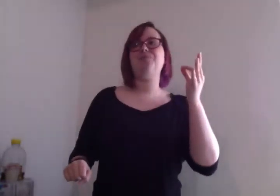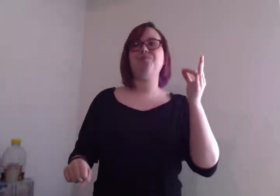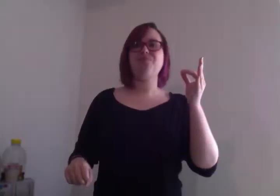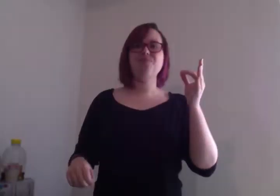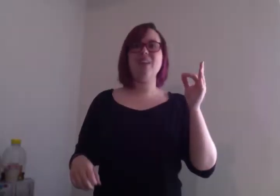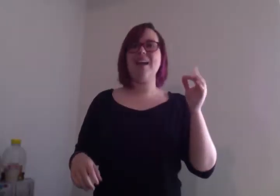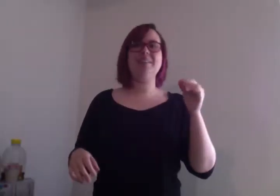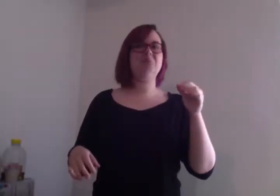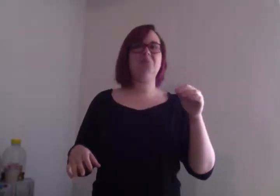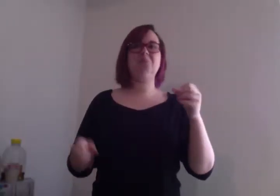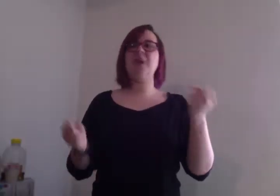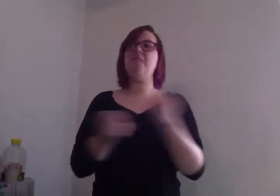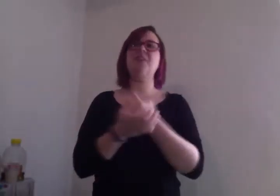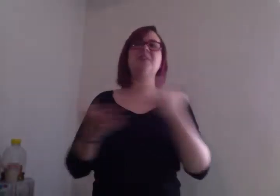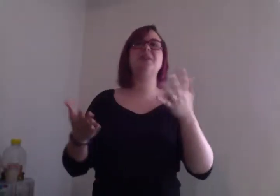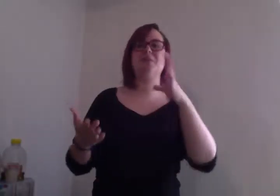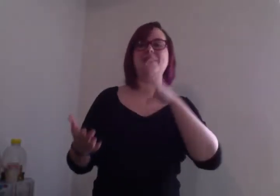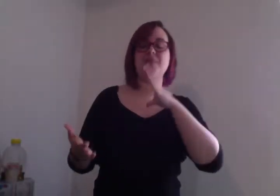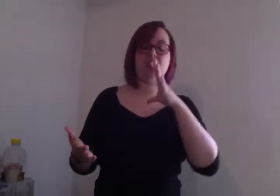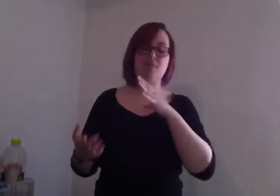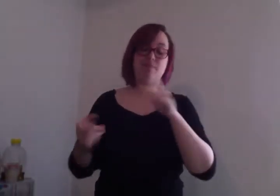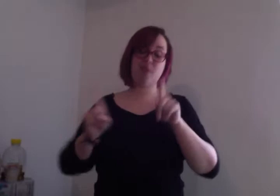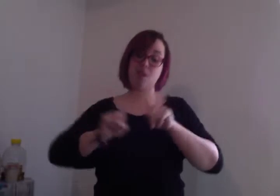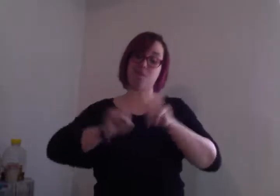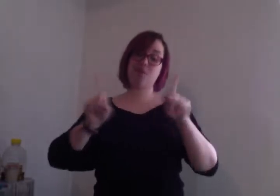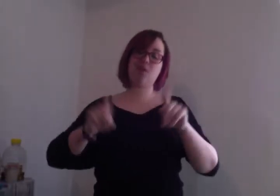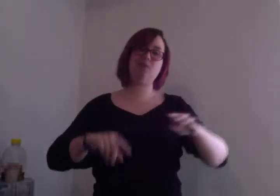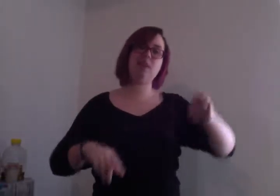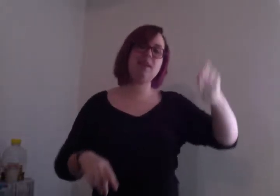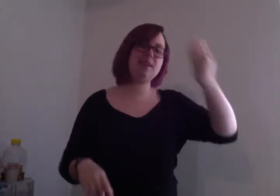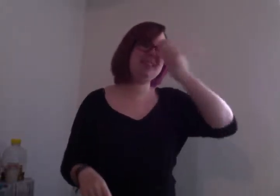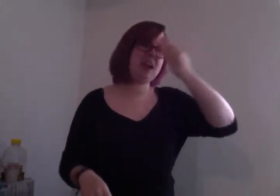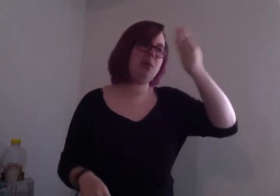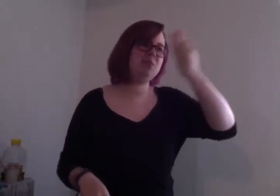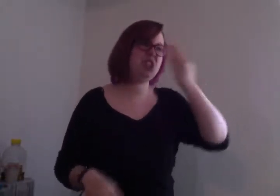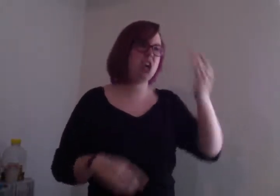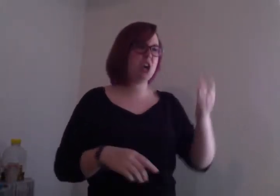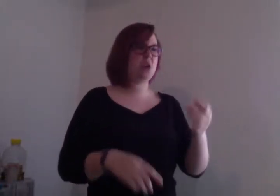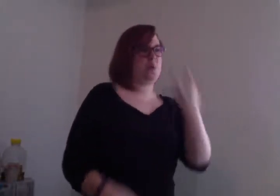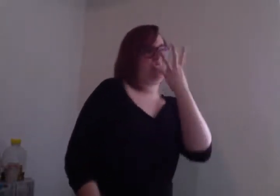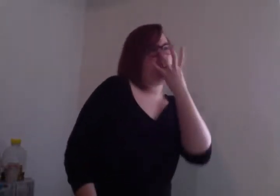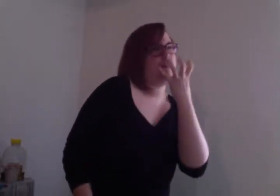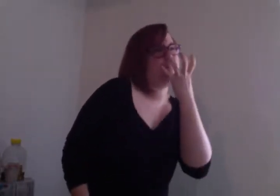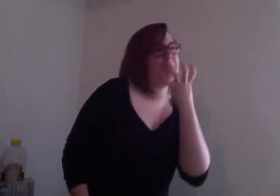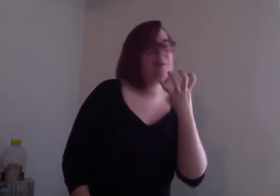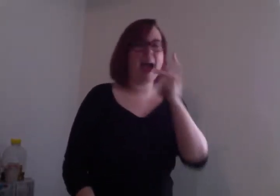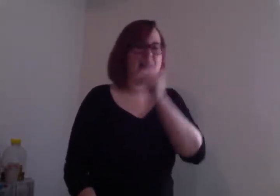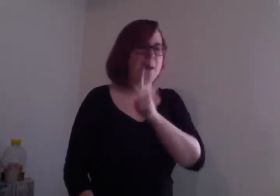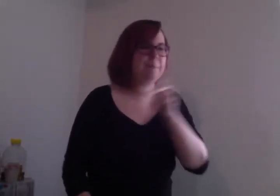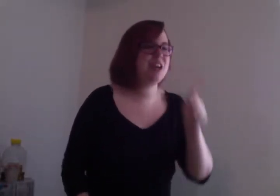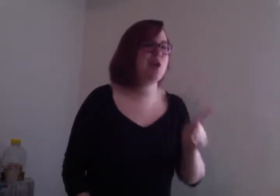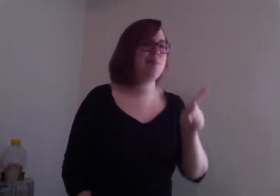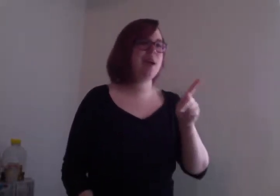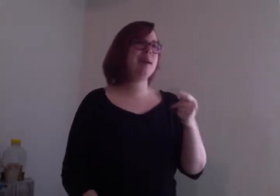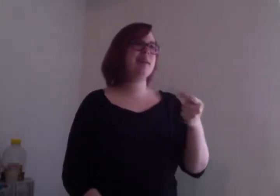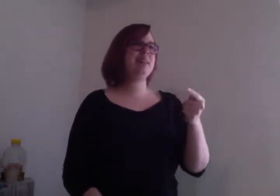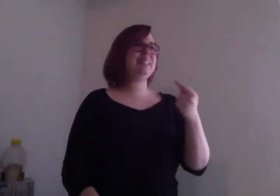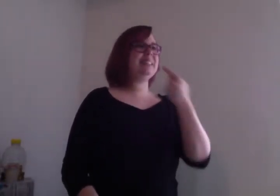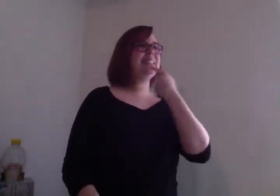ever been before. "I'll catch that Pan if it's the last thing I do," he vowed, and he laid a